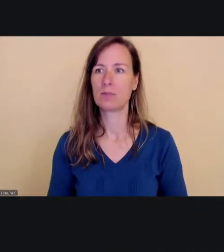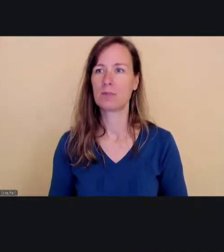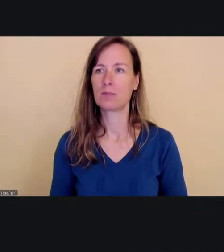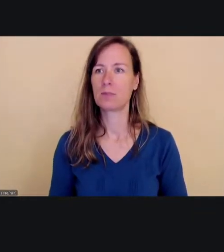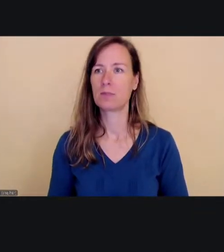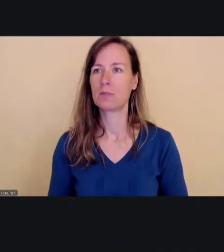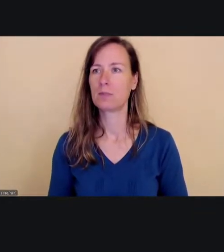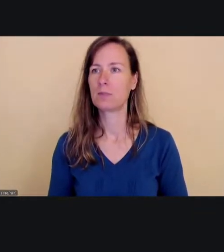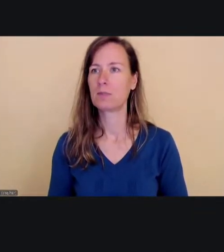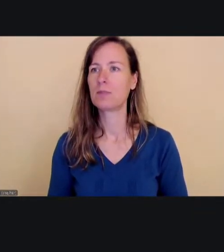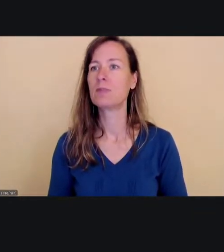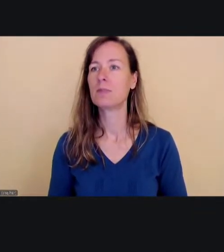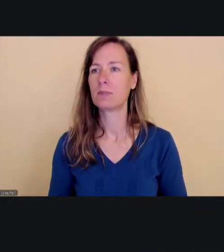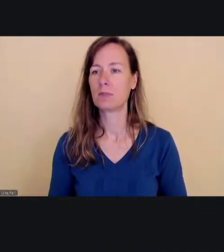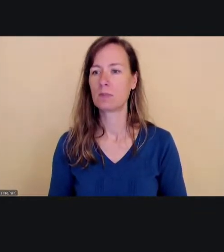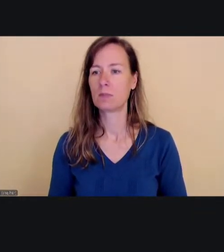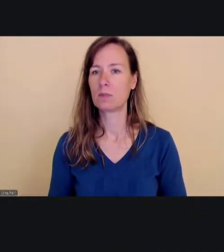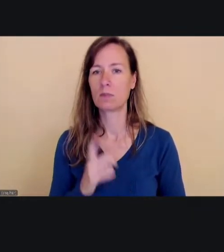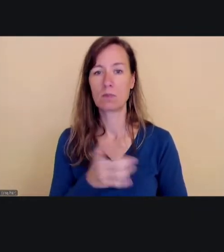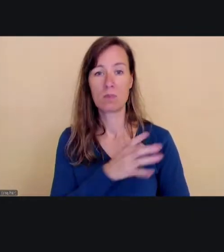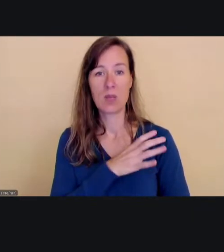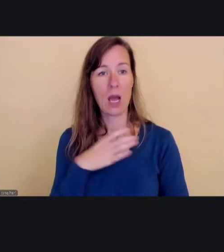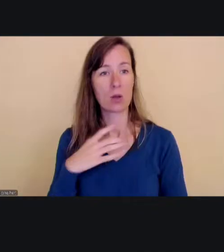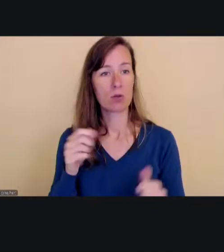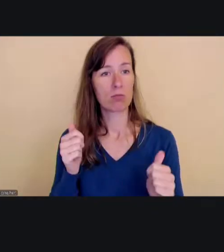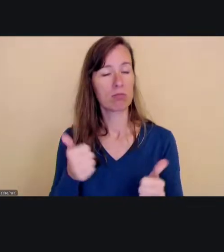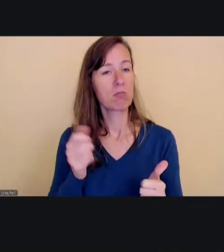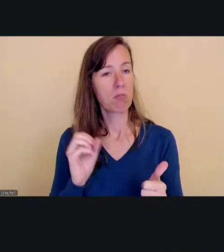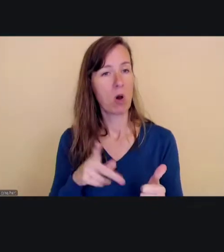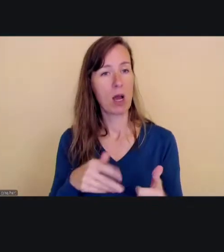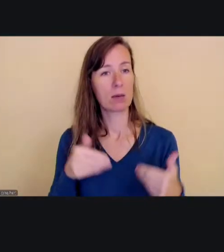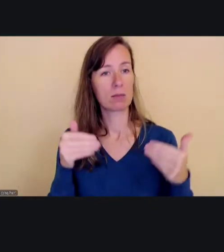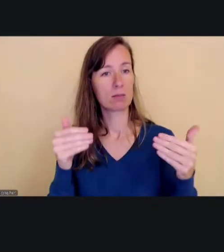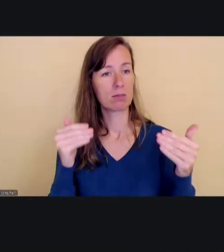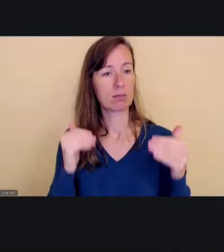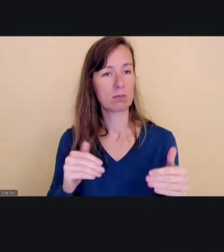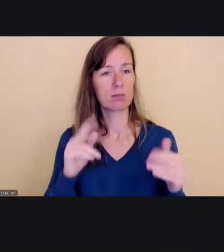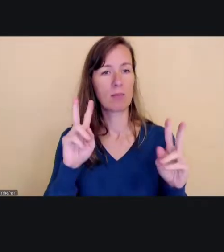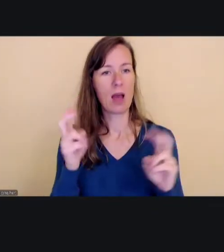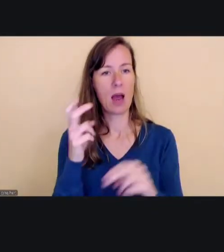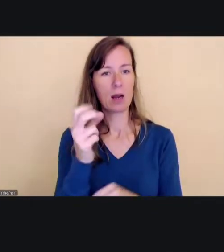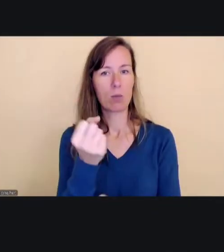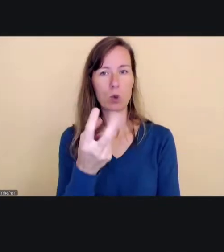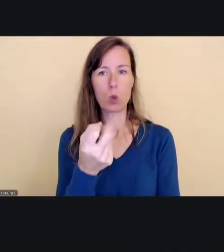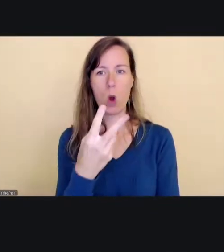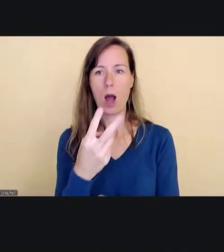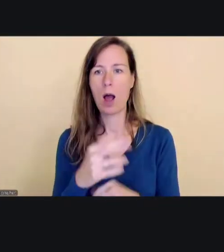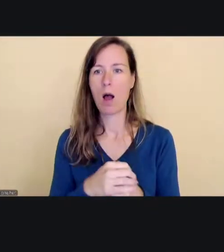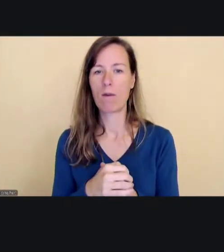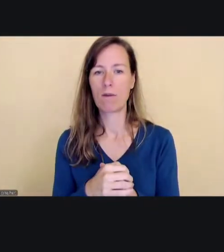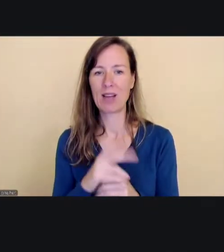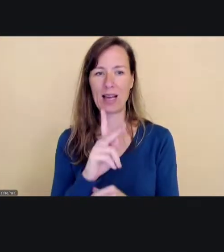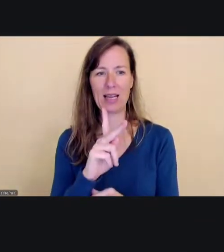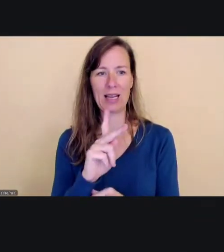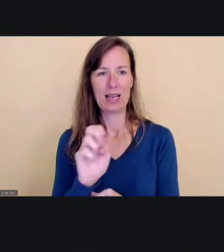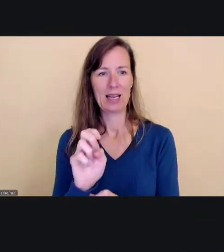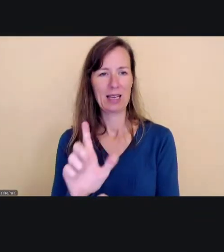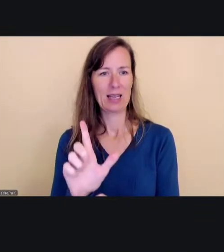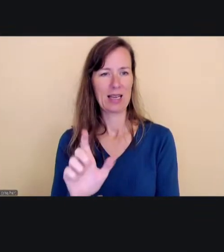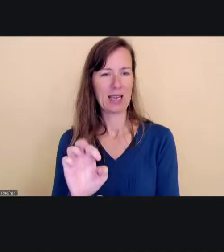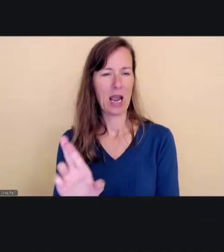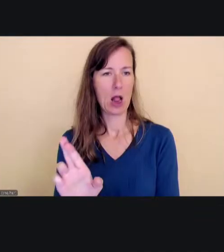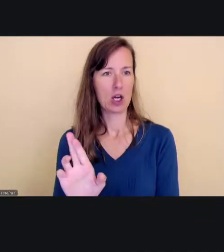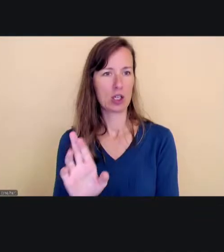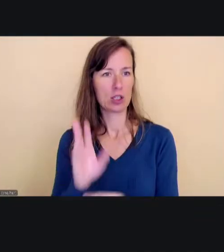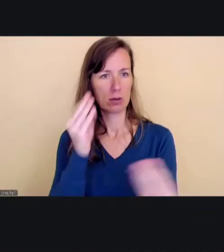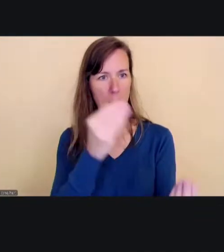Council, if you're good, we will move on to item 12, the Keller update. Mr. Galloway, do you want to set